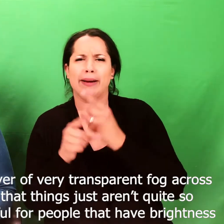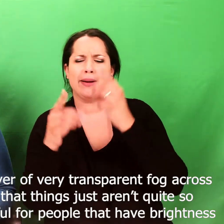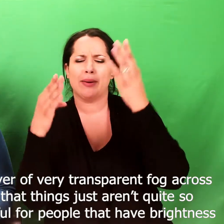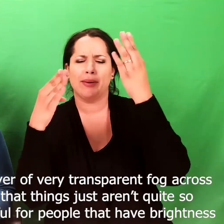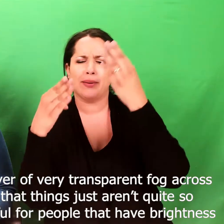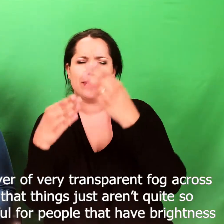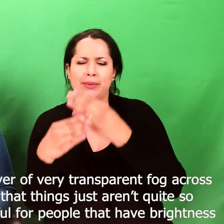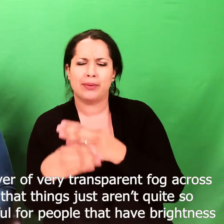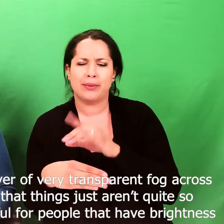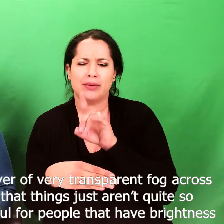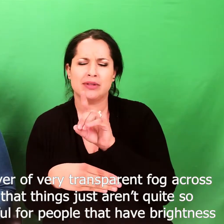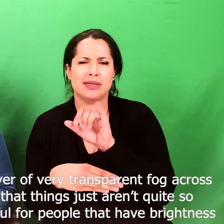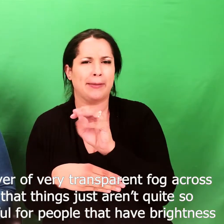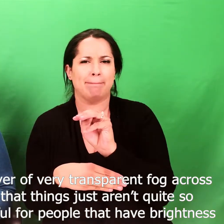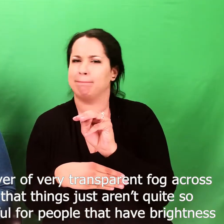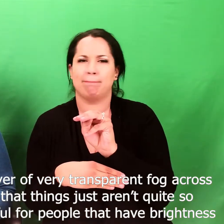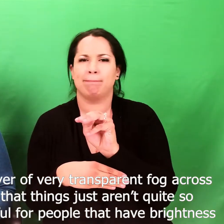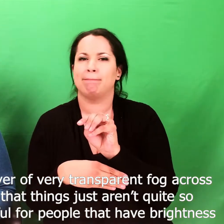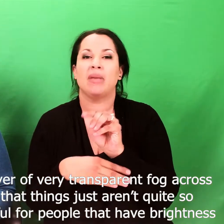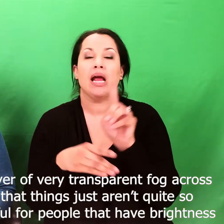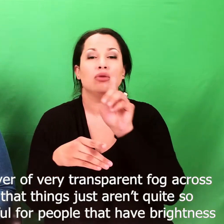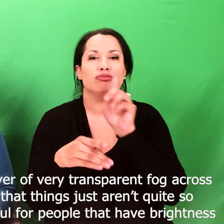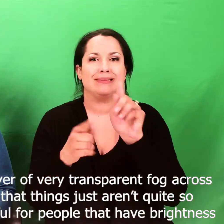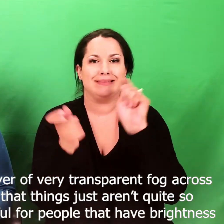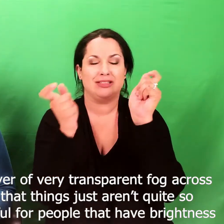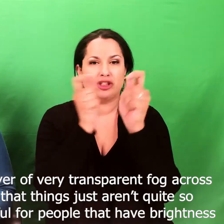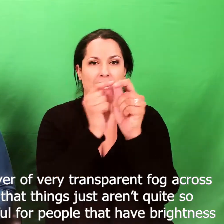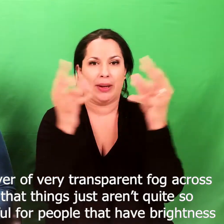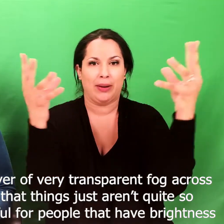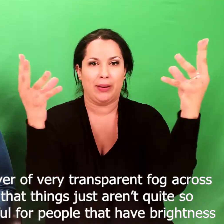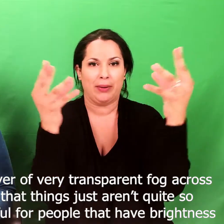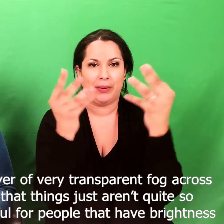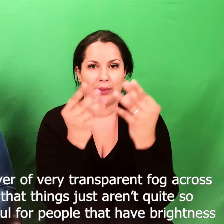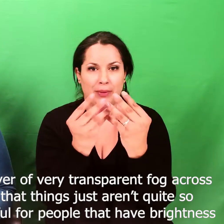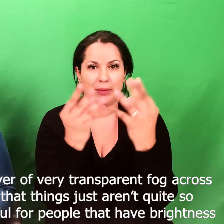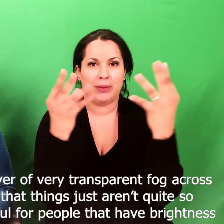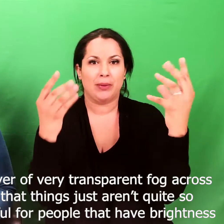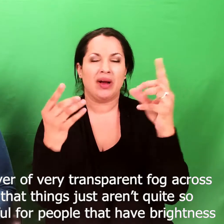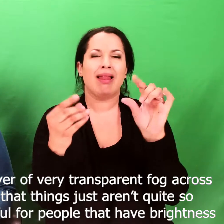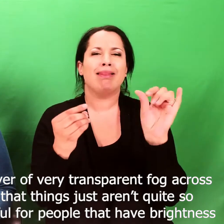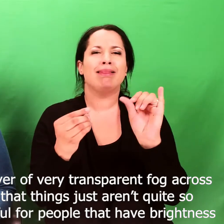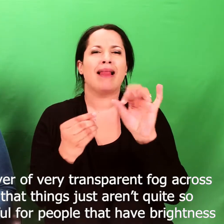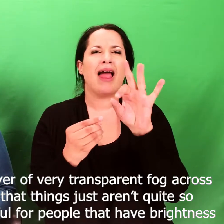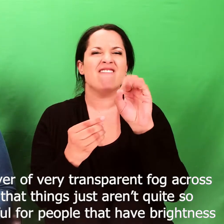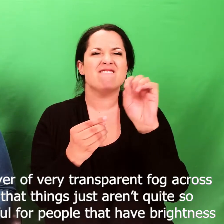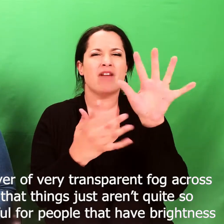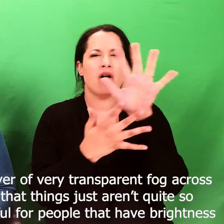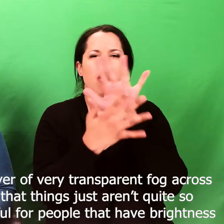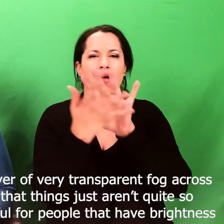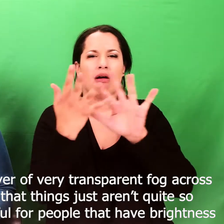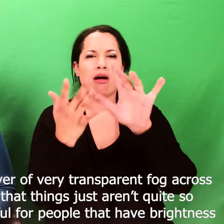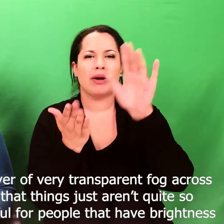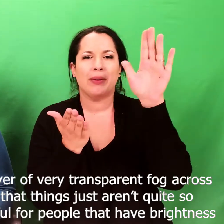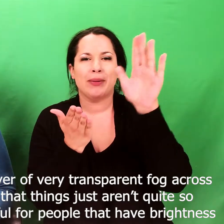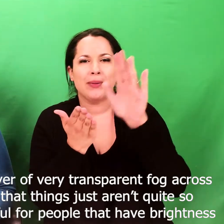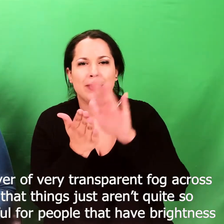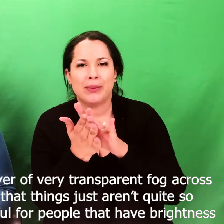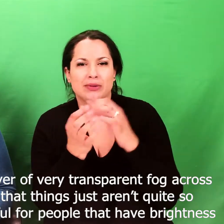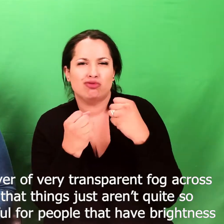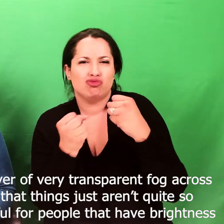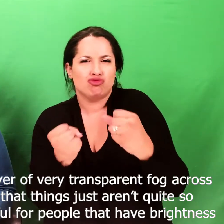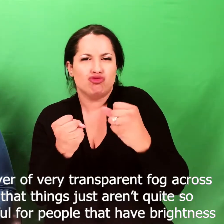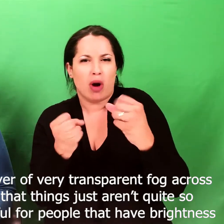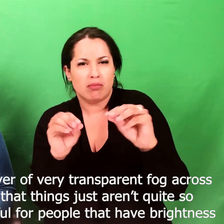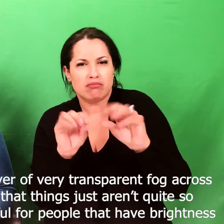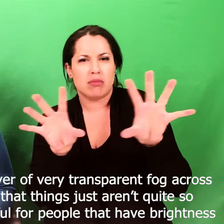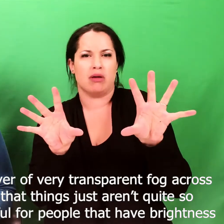of adds a layer of very transparent fog across the screen so that things just aren't quite so bright. It